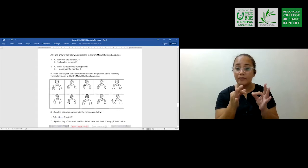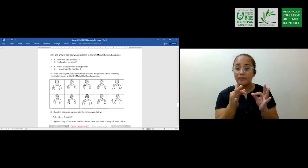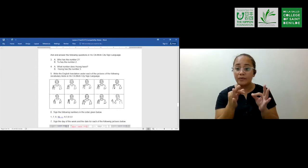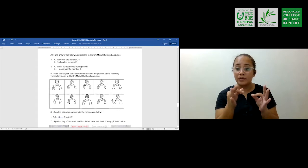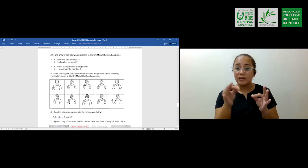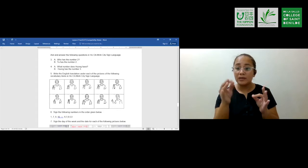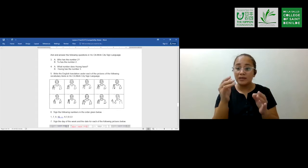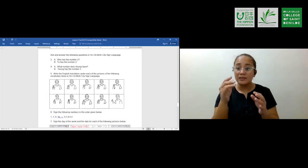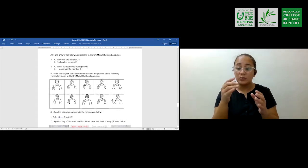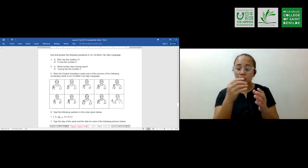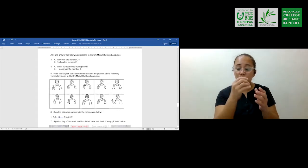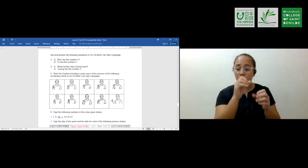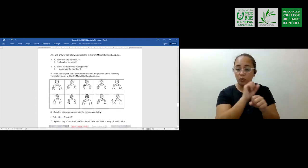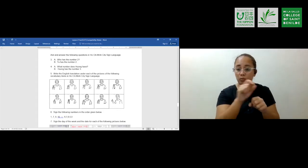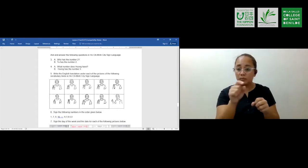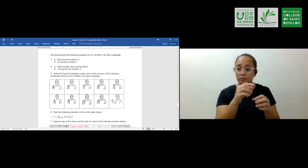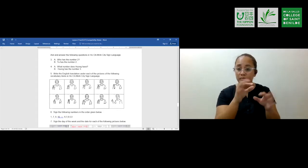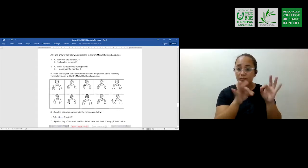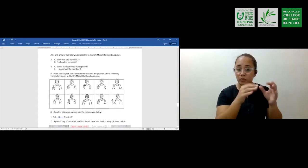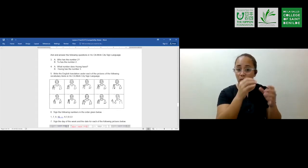lesson and